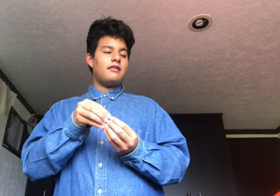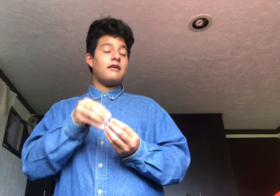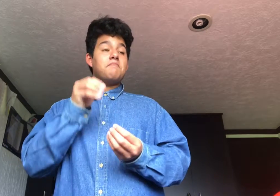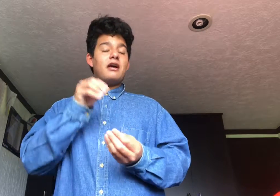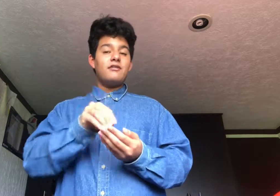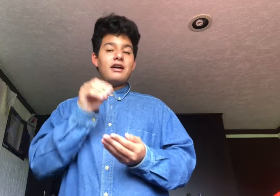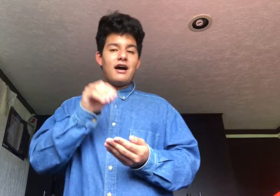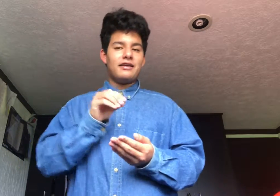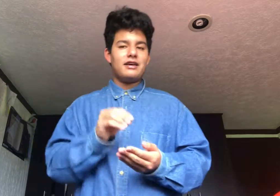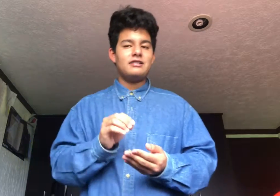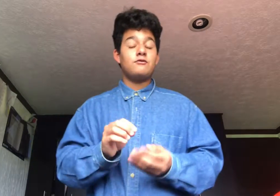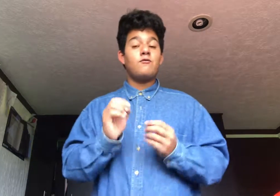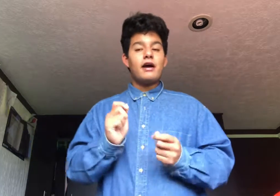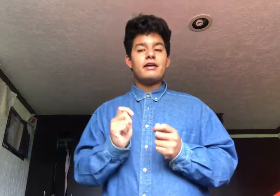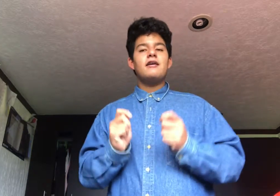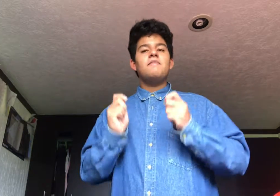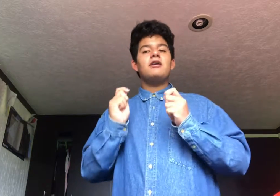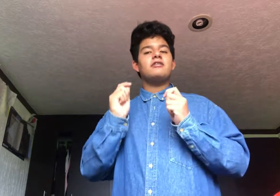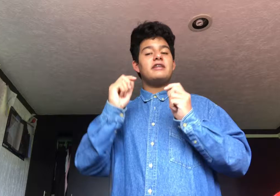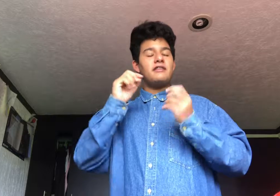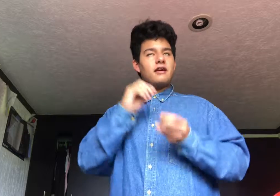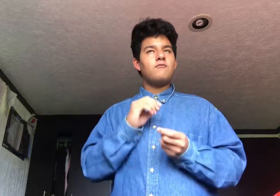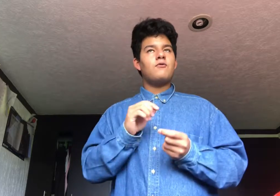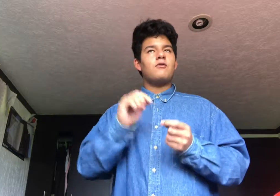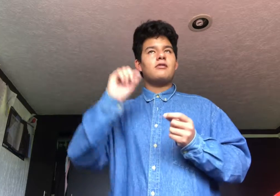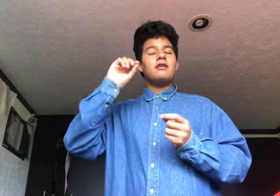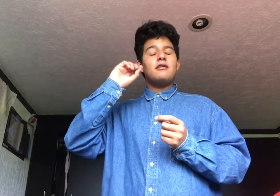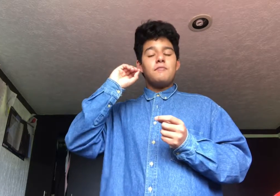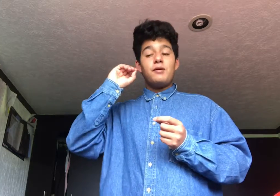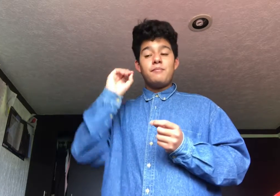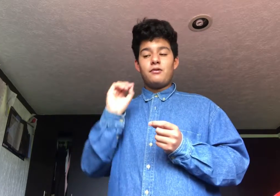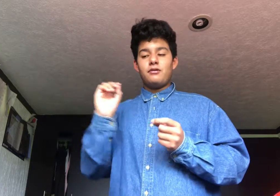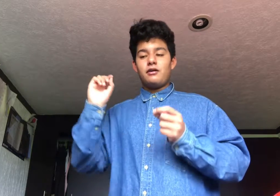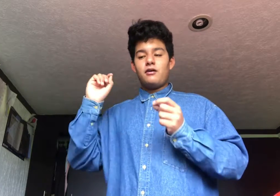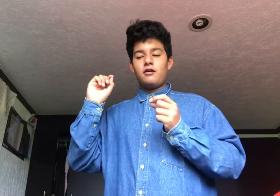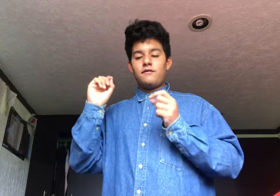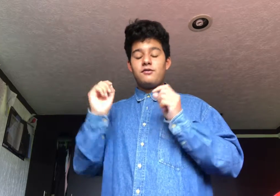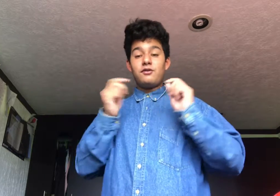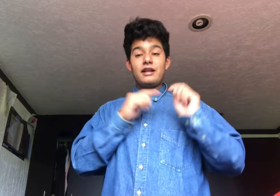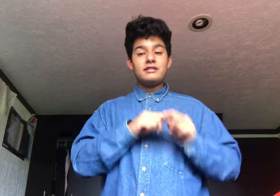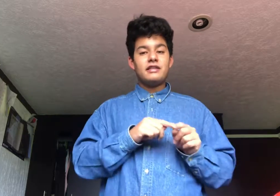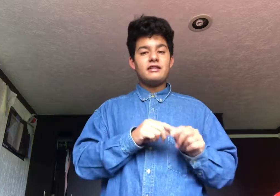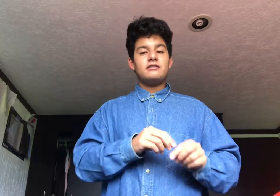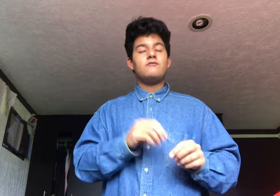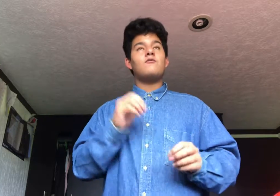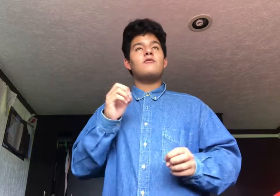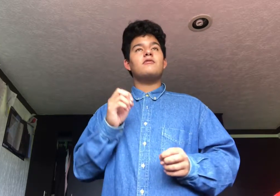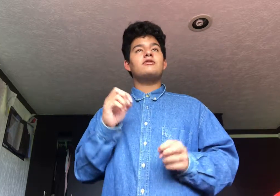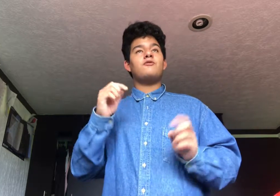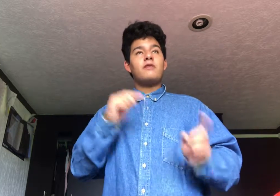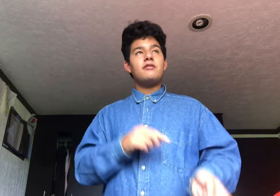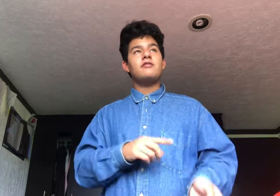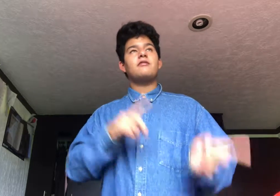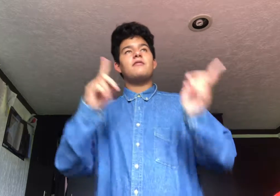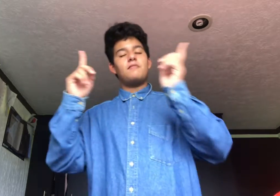the Man on the High Castle. Why? Because in that world, people of United States surrender